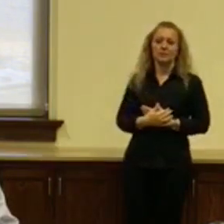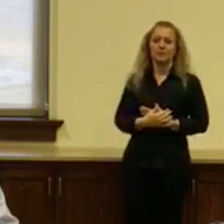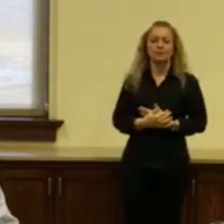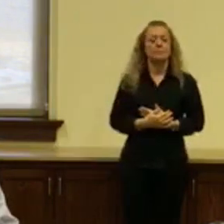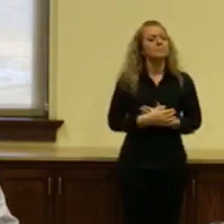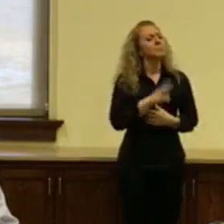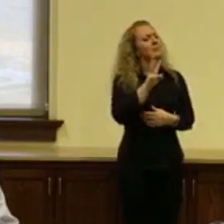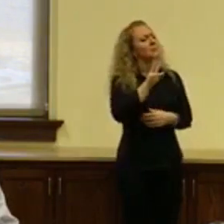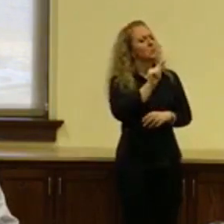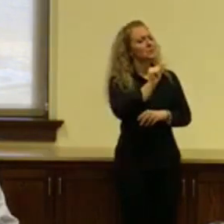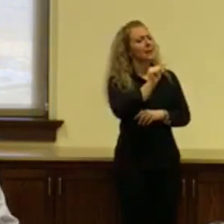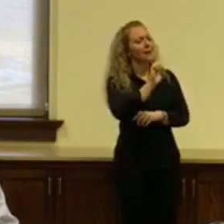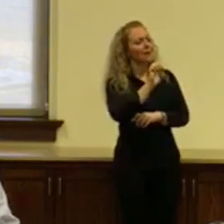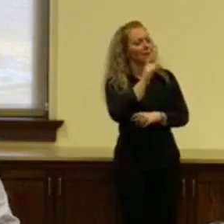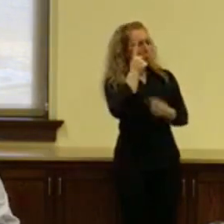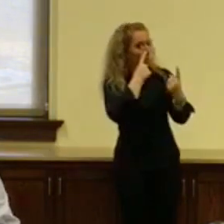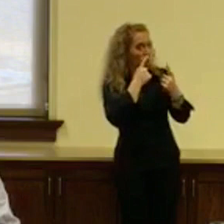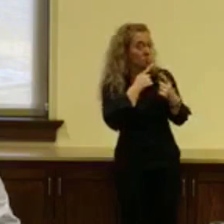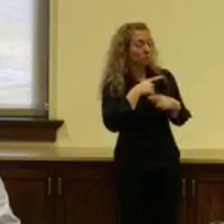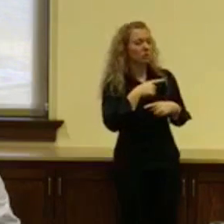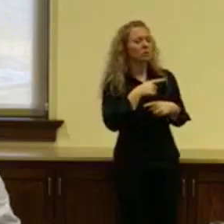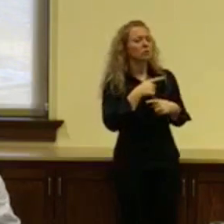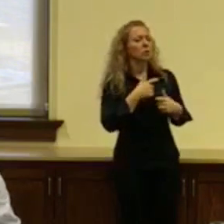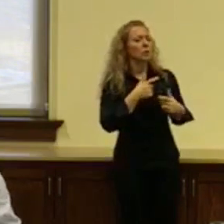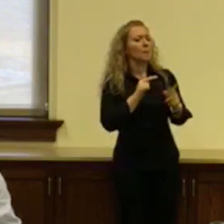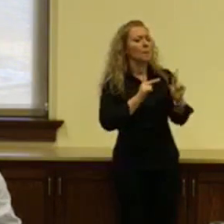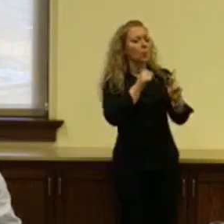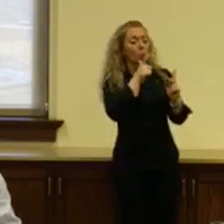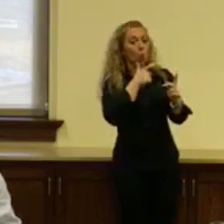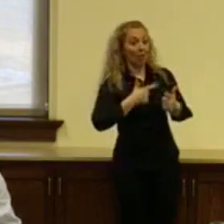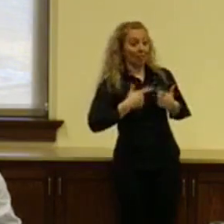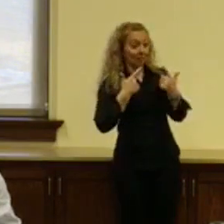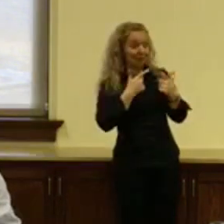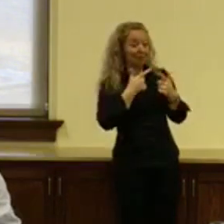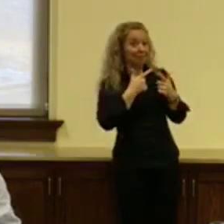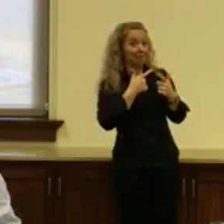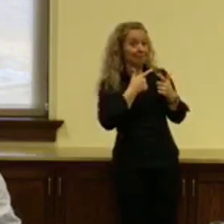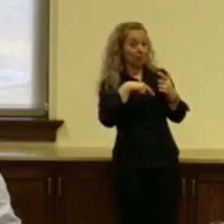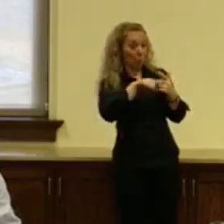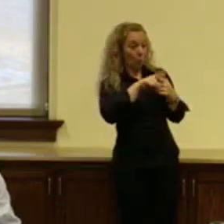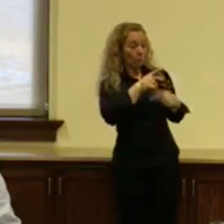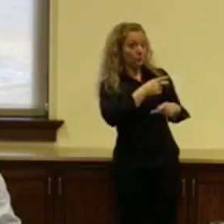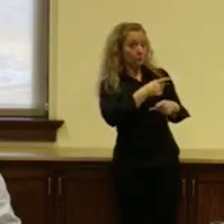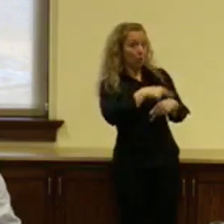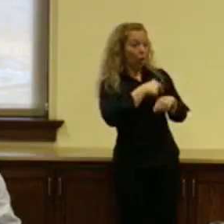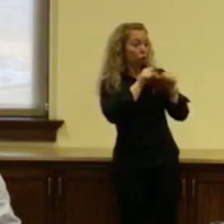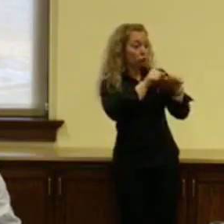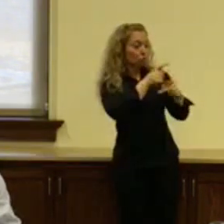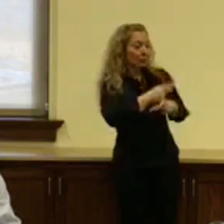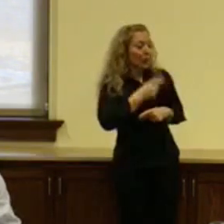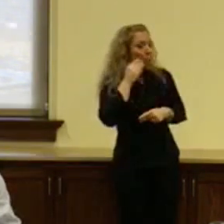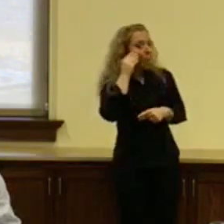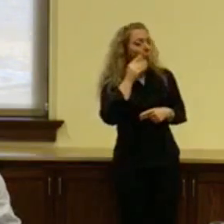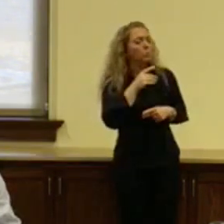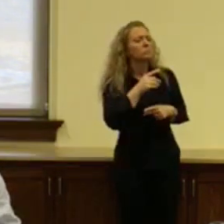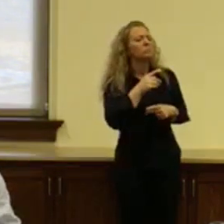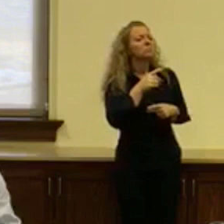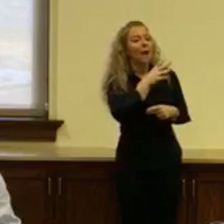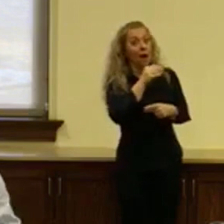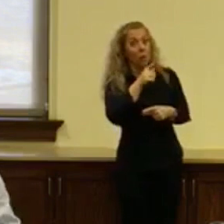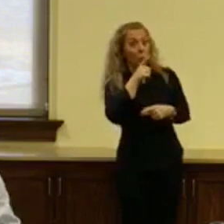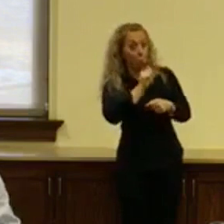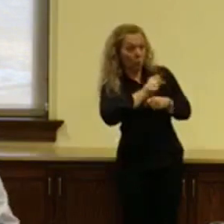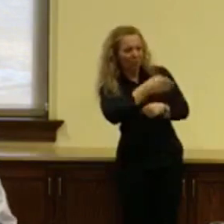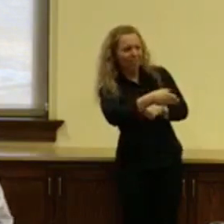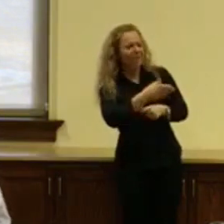From WTAE, what do you want residents of care homes and employees of those homes to know about the county's response and efforts to keep